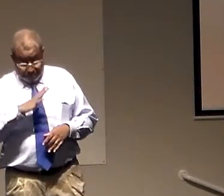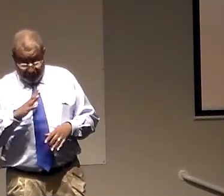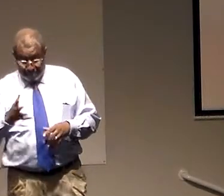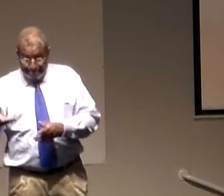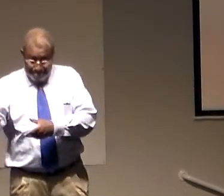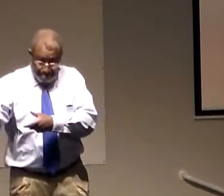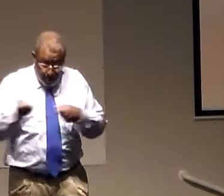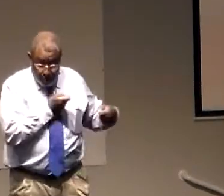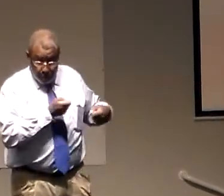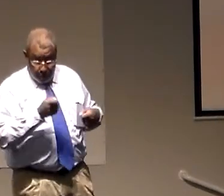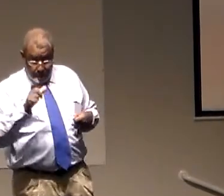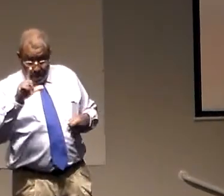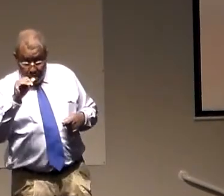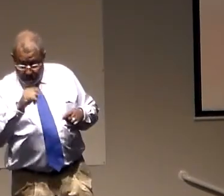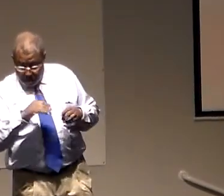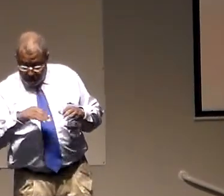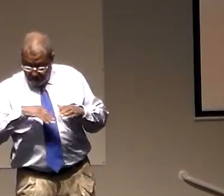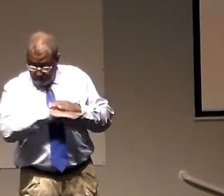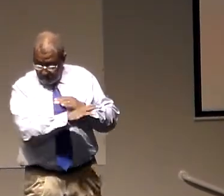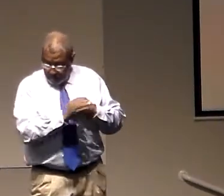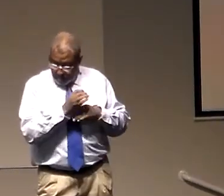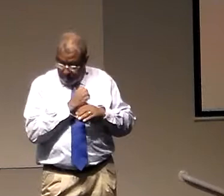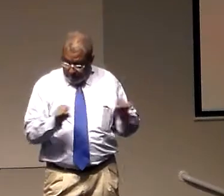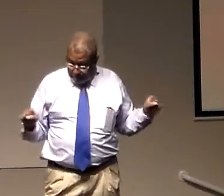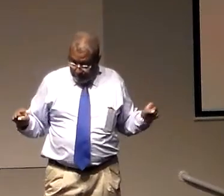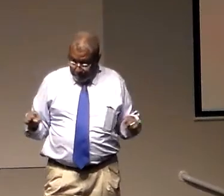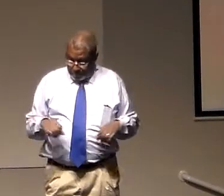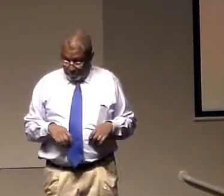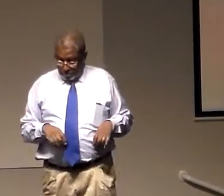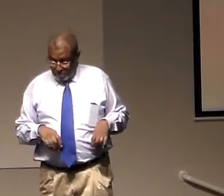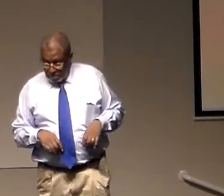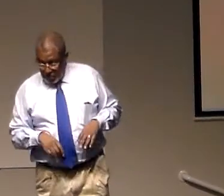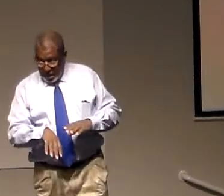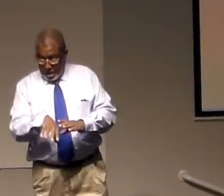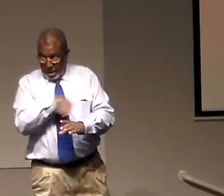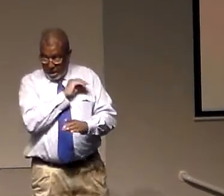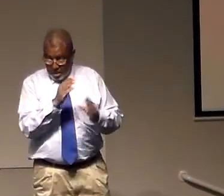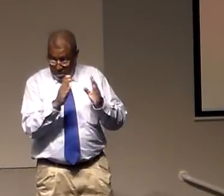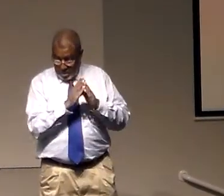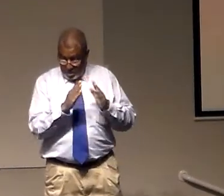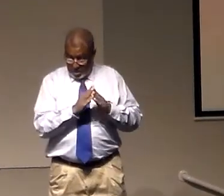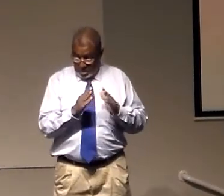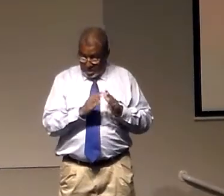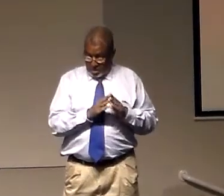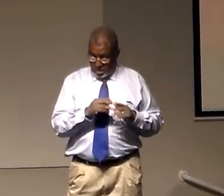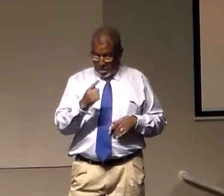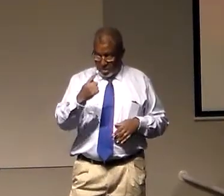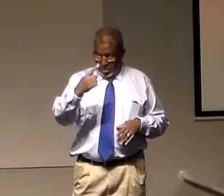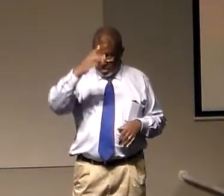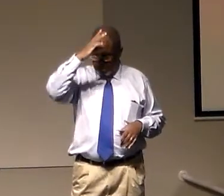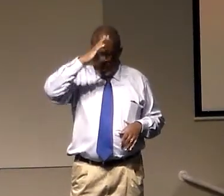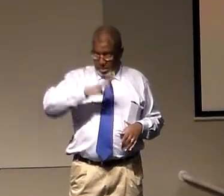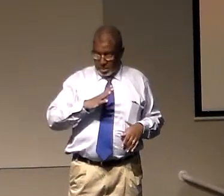after the 2 men brought Lot and his family out of the city,